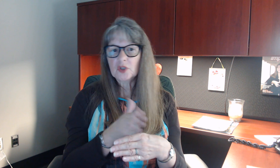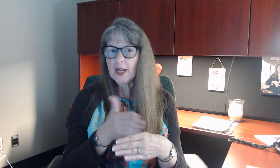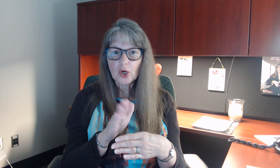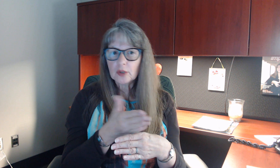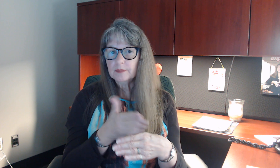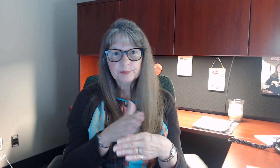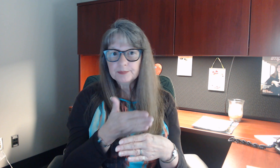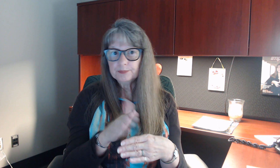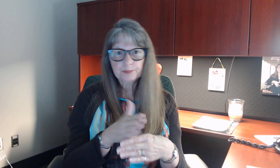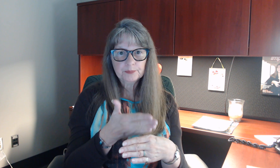Share.